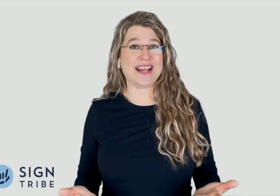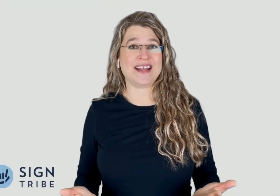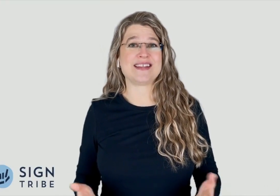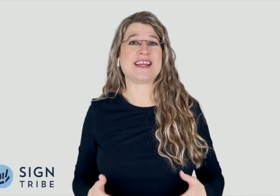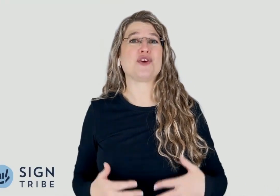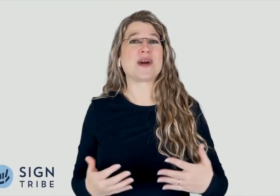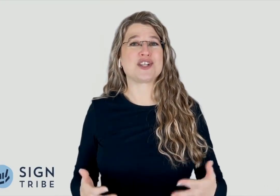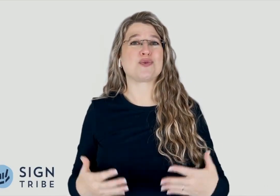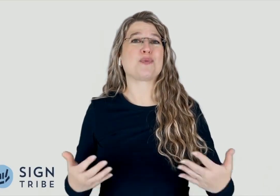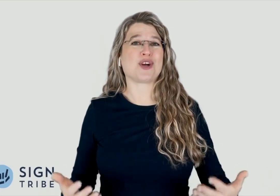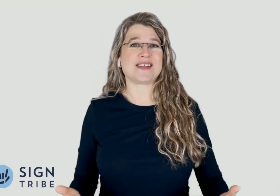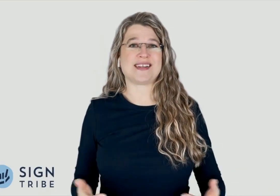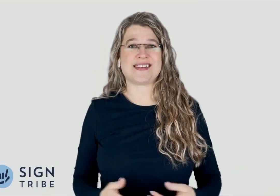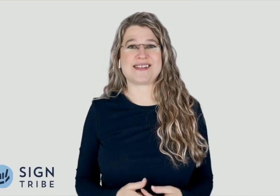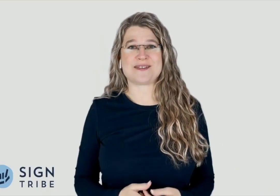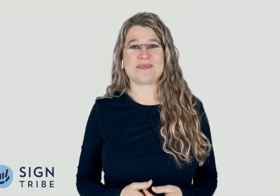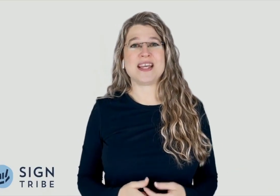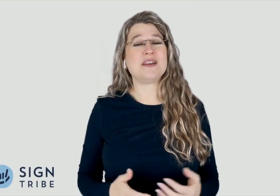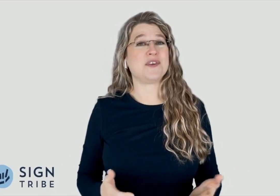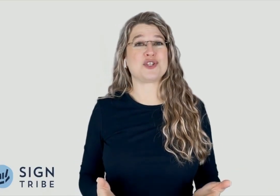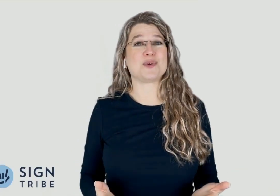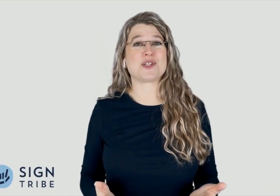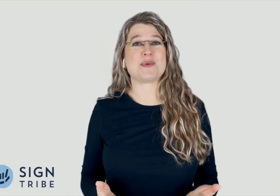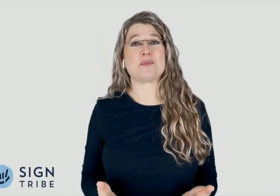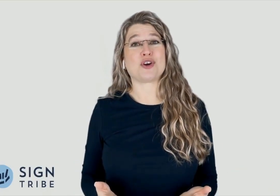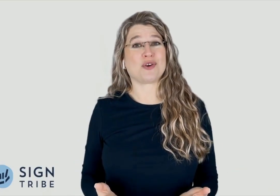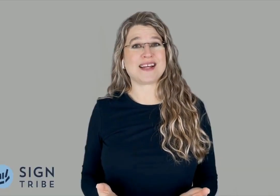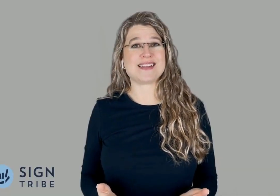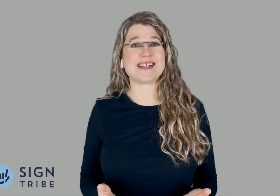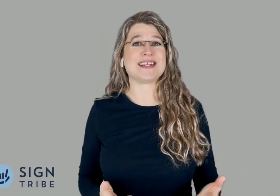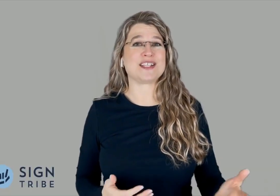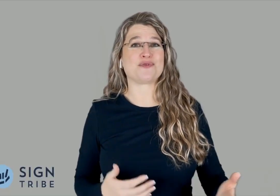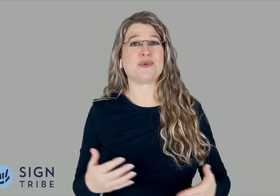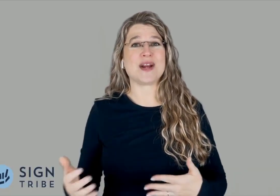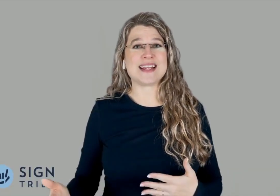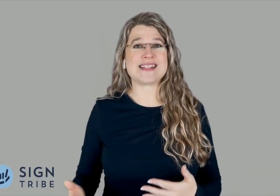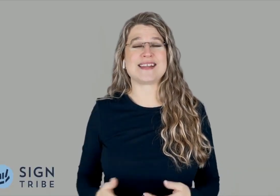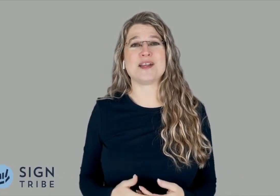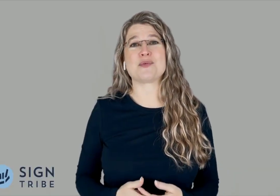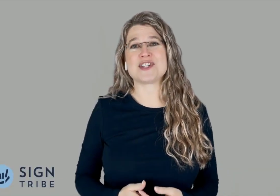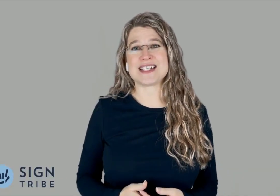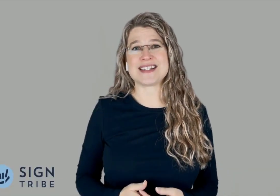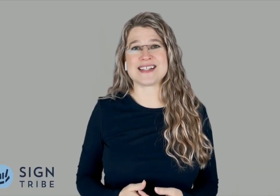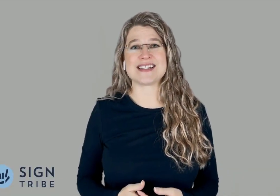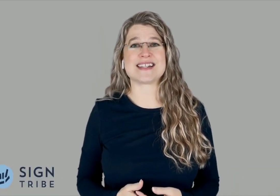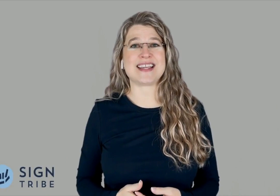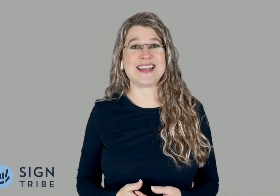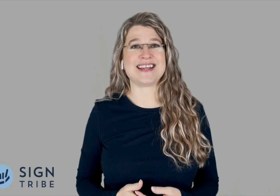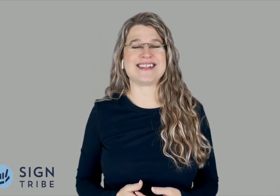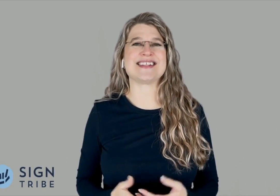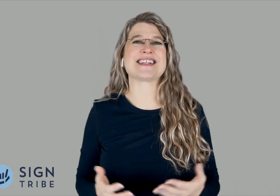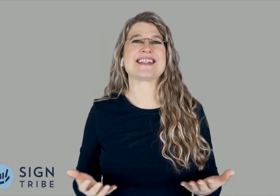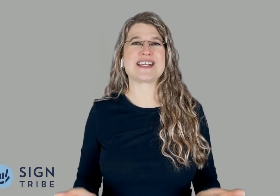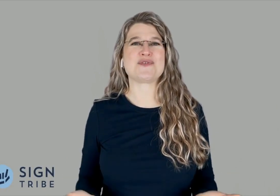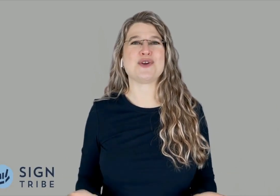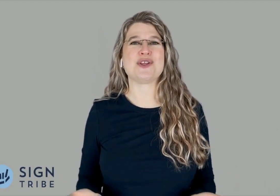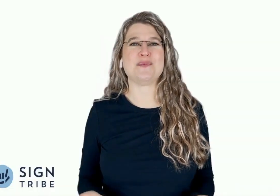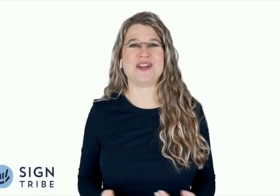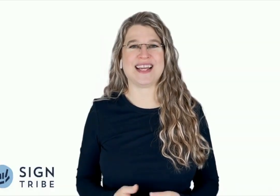is a gradual process. Individuals may progress at different rates, and persistence is key to successful